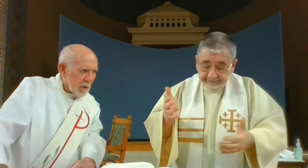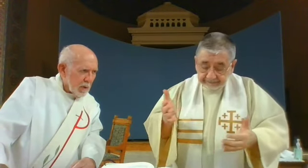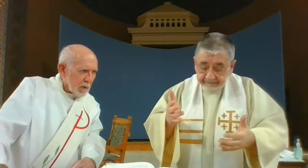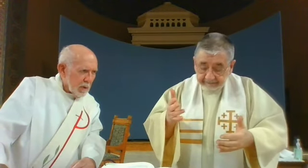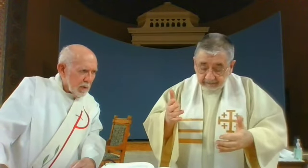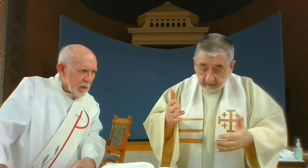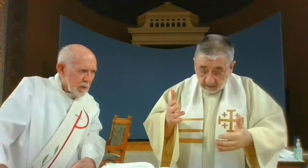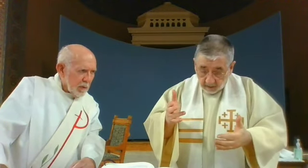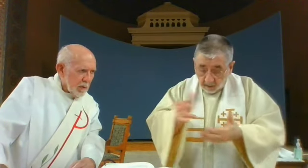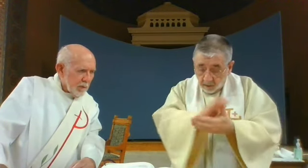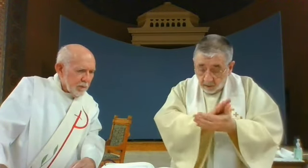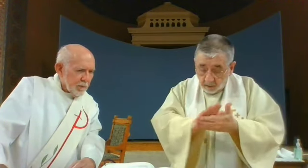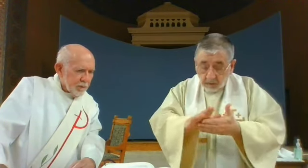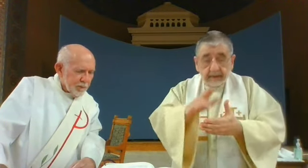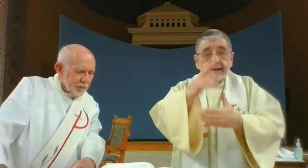Holy Trinity